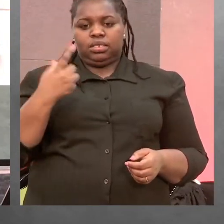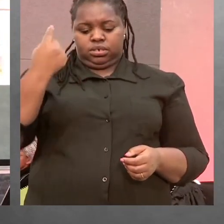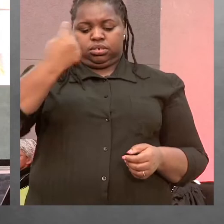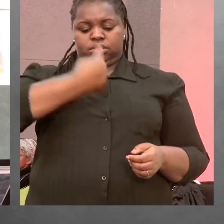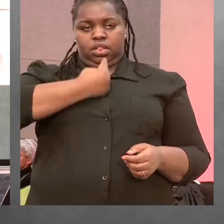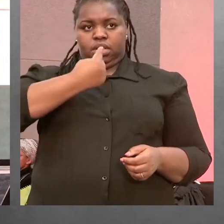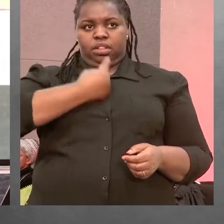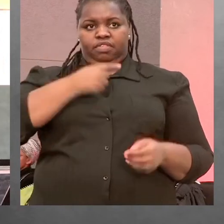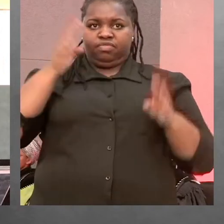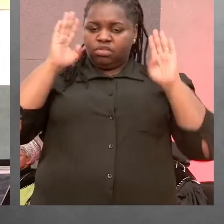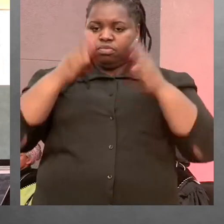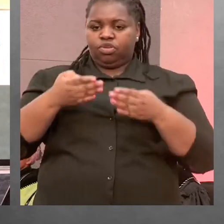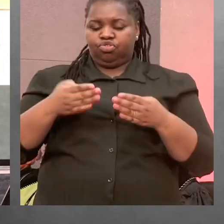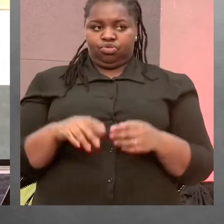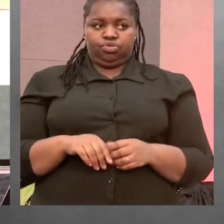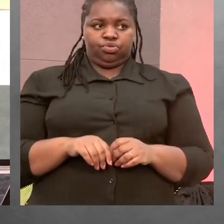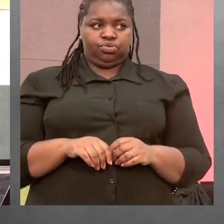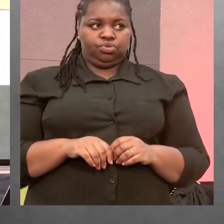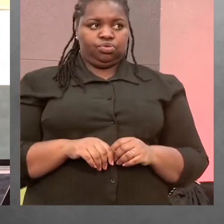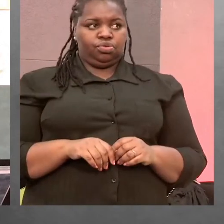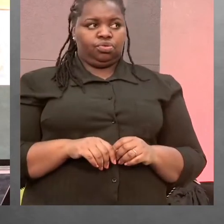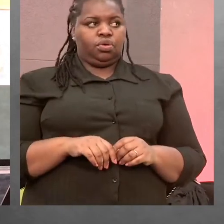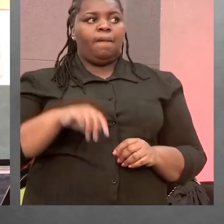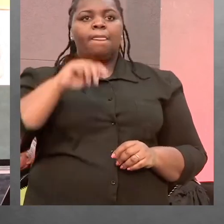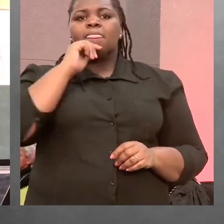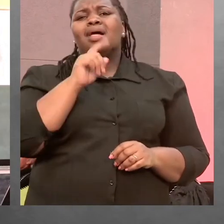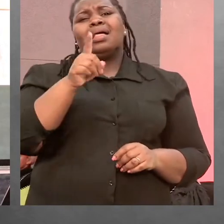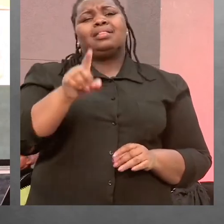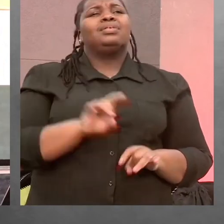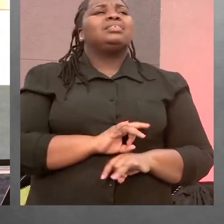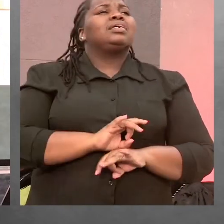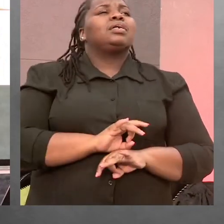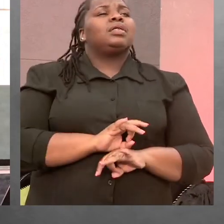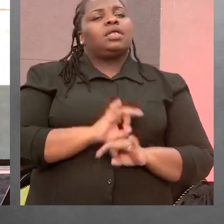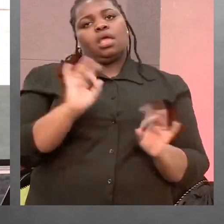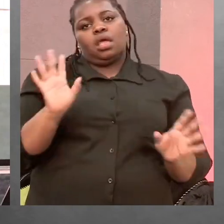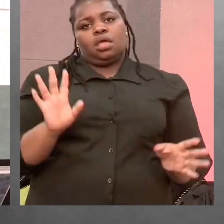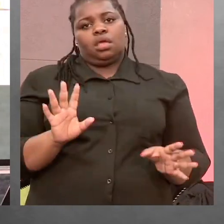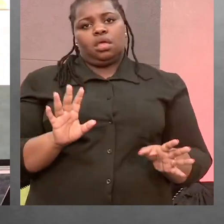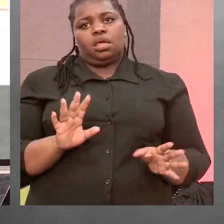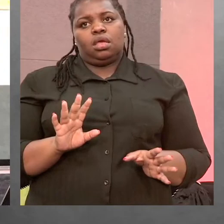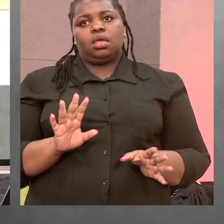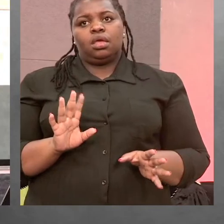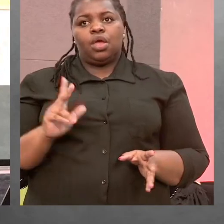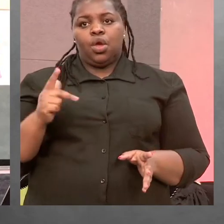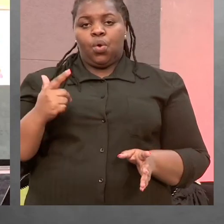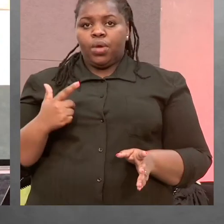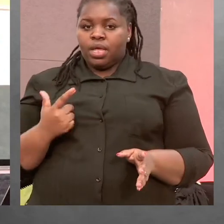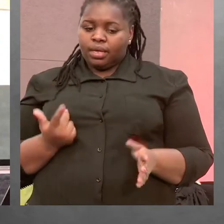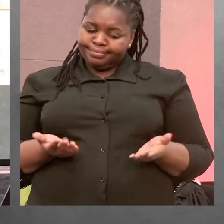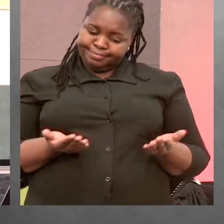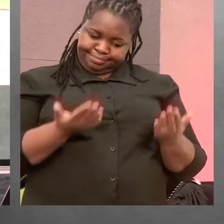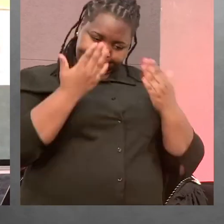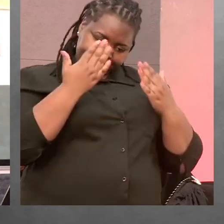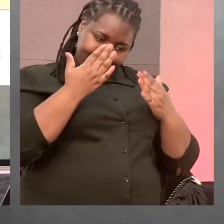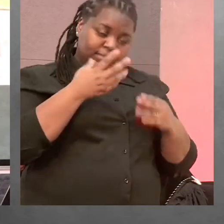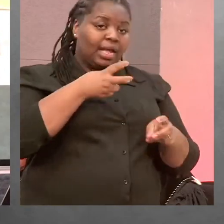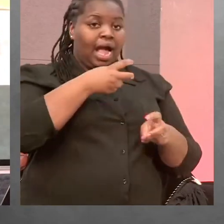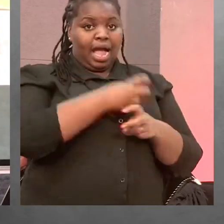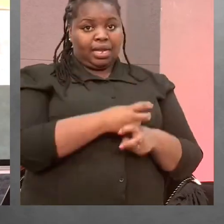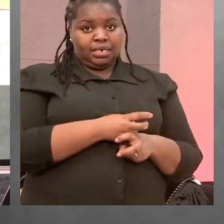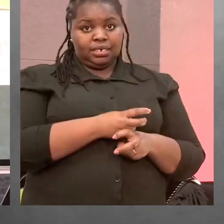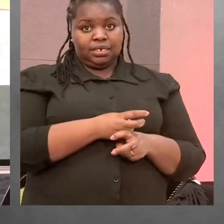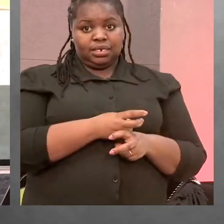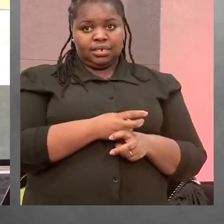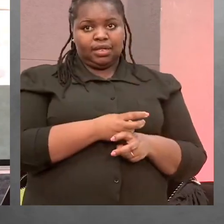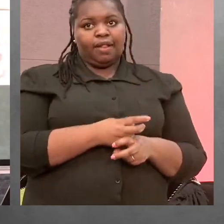self-determination. We were very clear that we studied very hard.